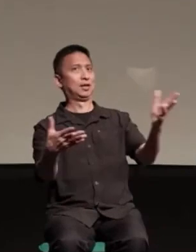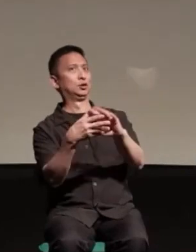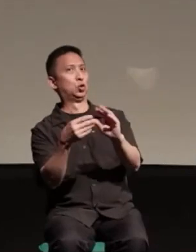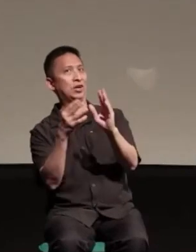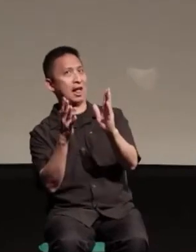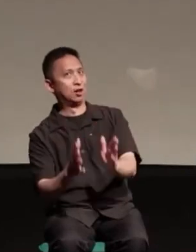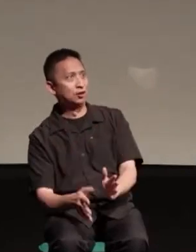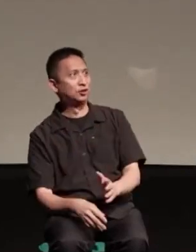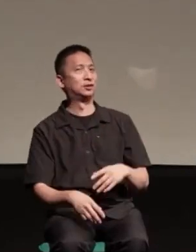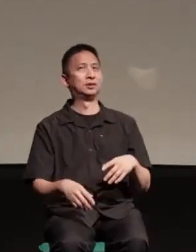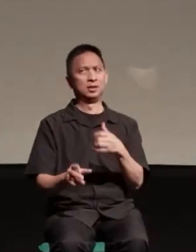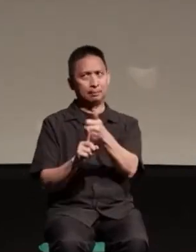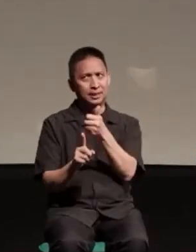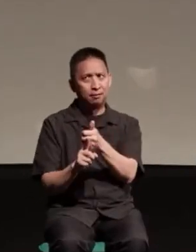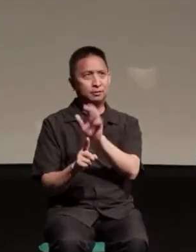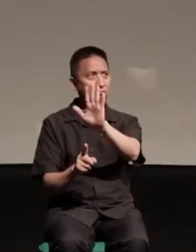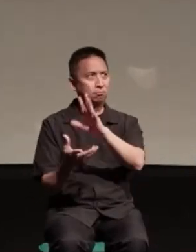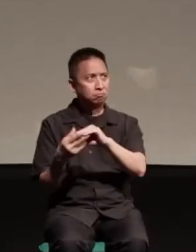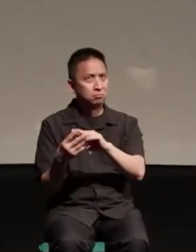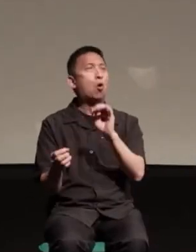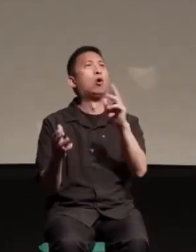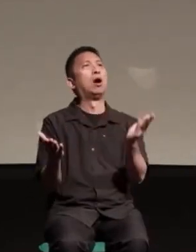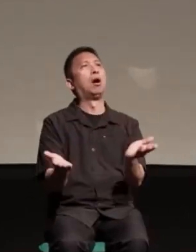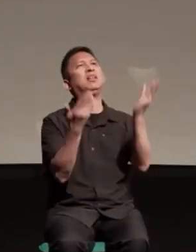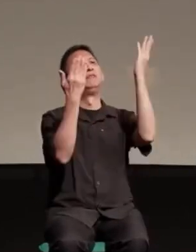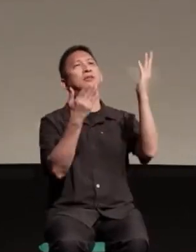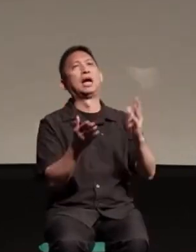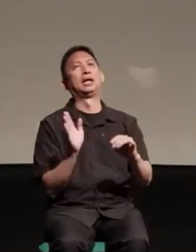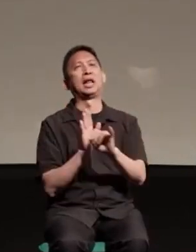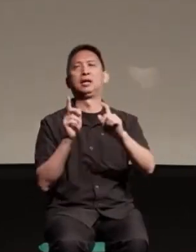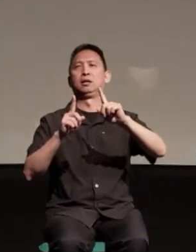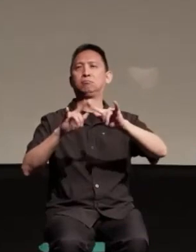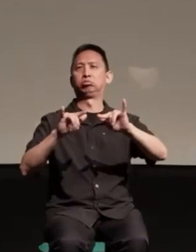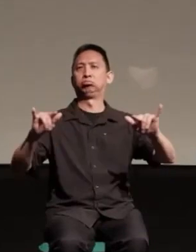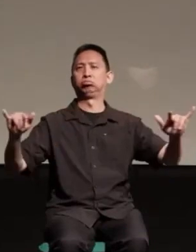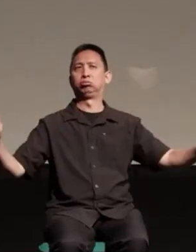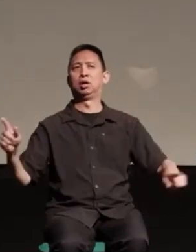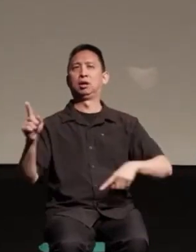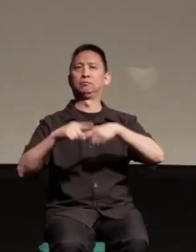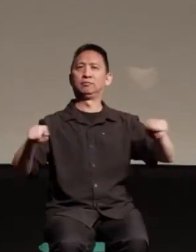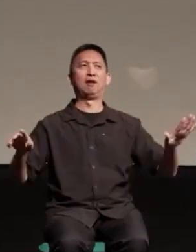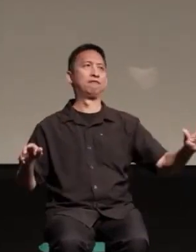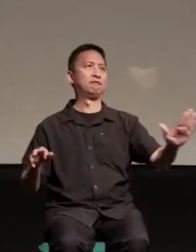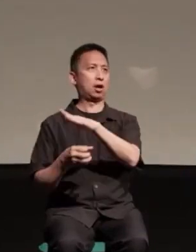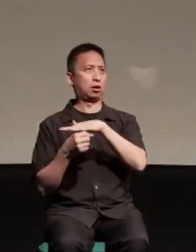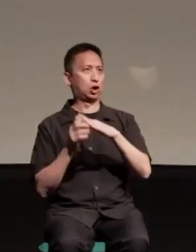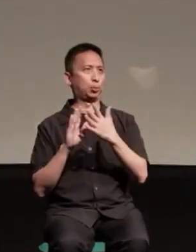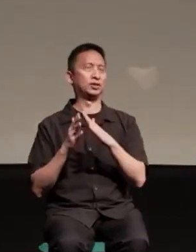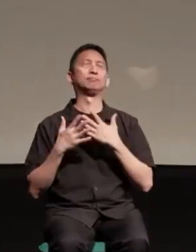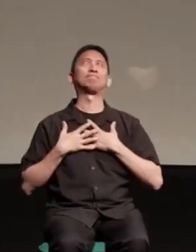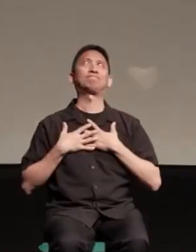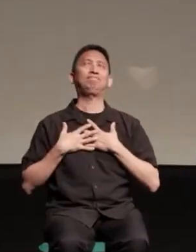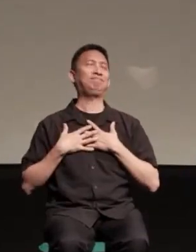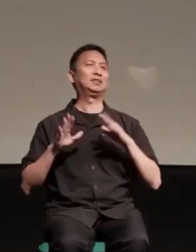just for their own individual stories, but also to uplift the identity and power and potential of their communities. It's an amazing